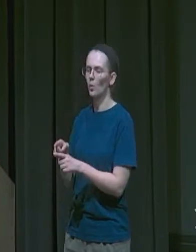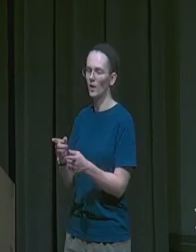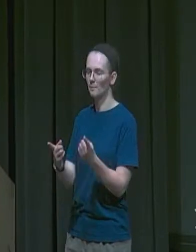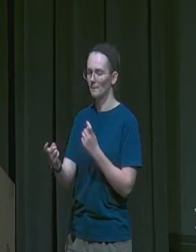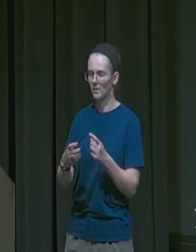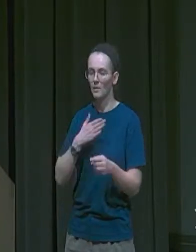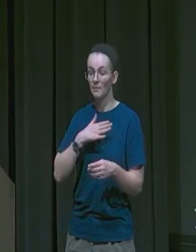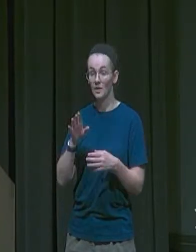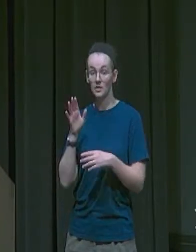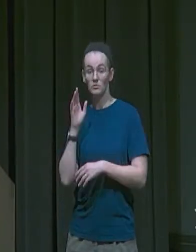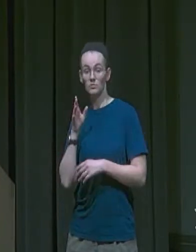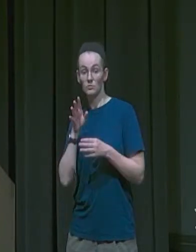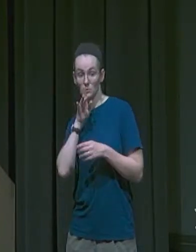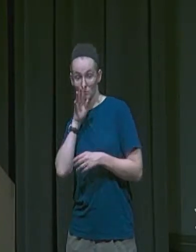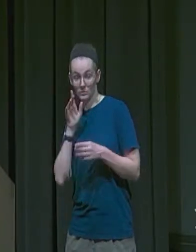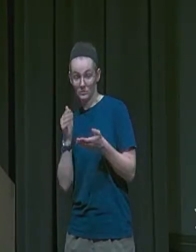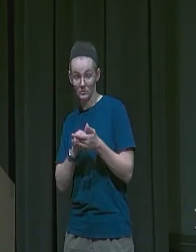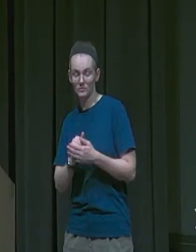Sure. Yes, I'll do that.